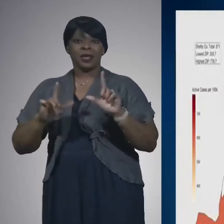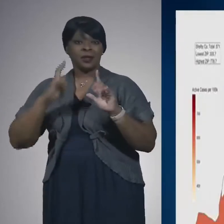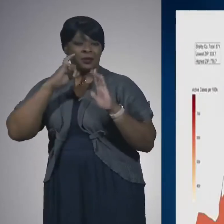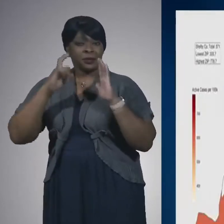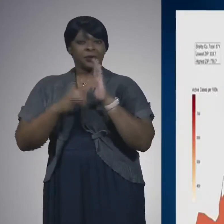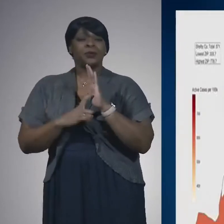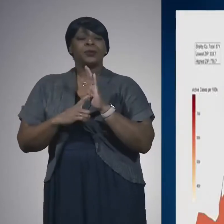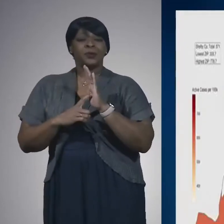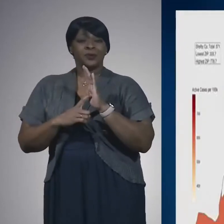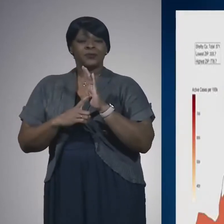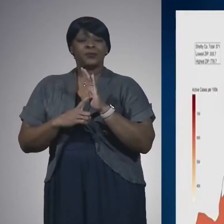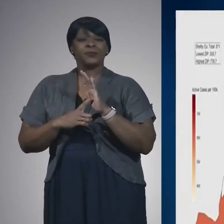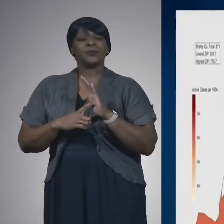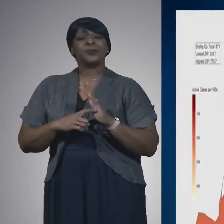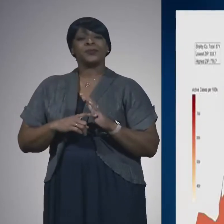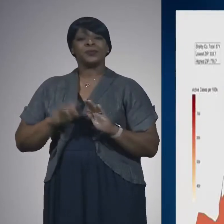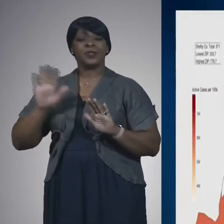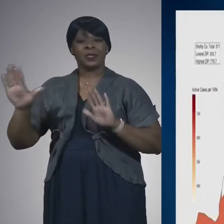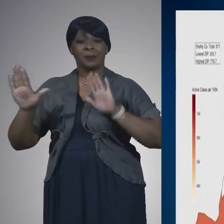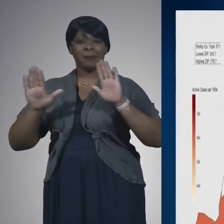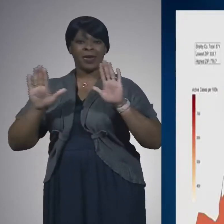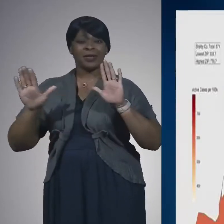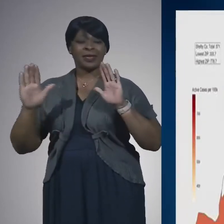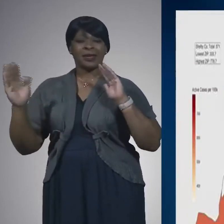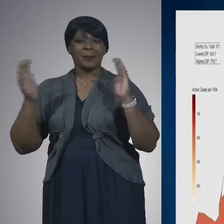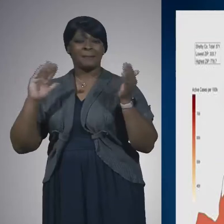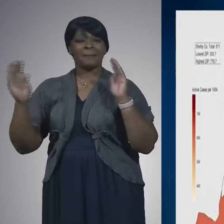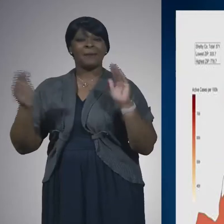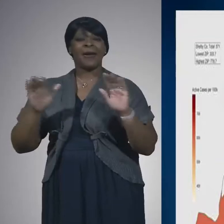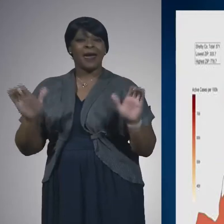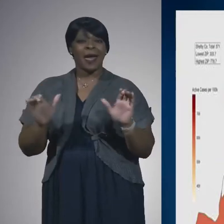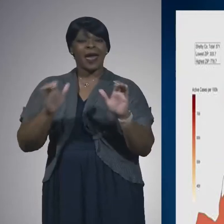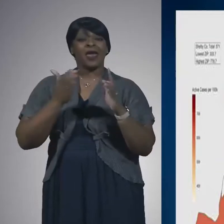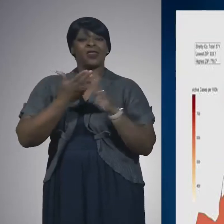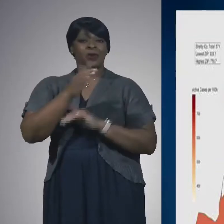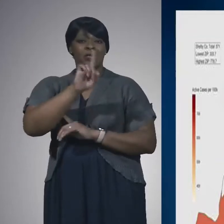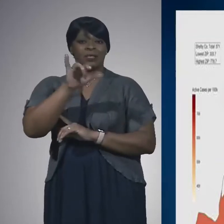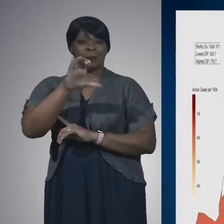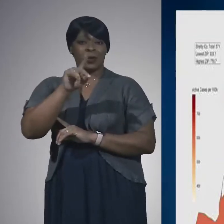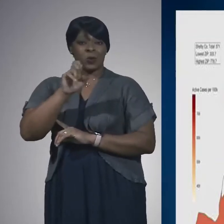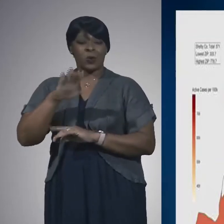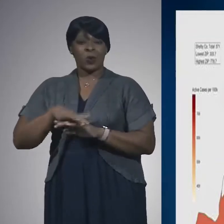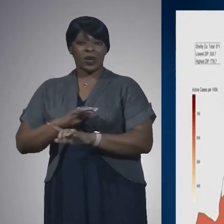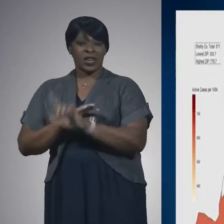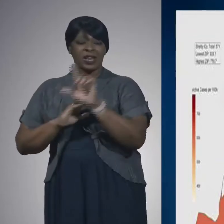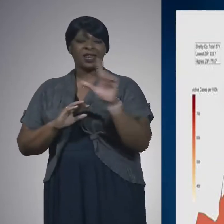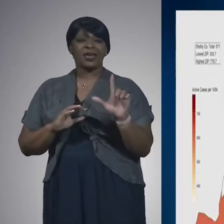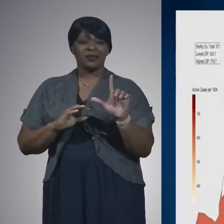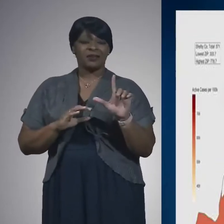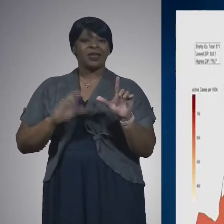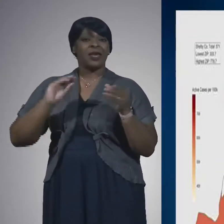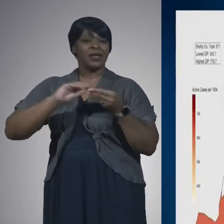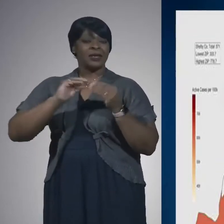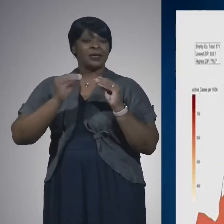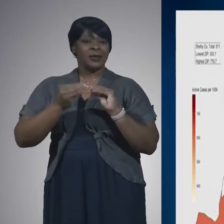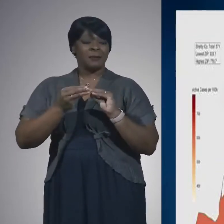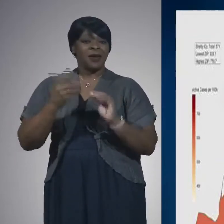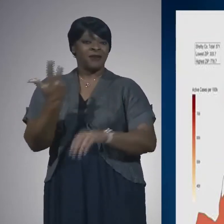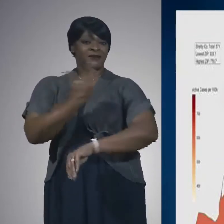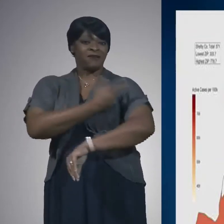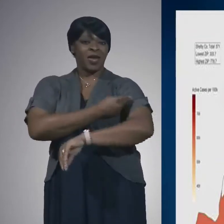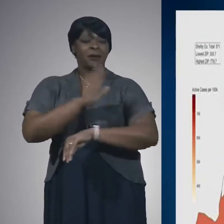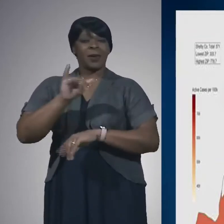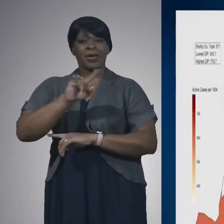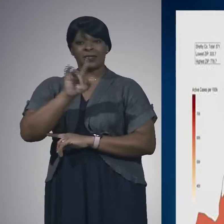you'll see a side-by-side view of the active cases by zip code on the left and the population vaccinated by